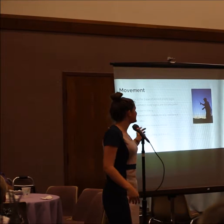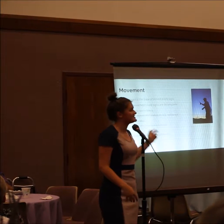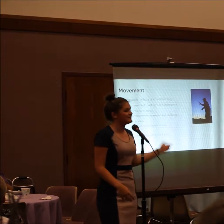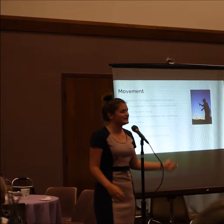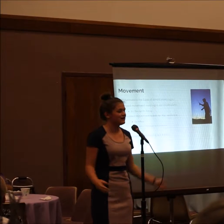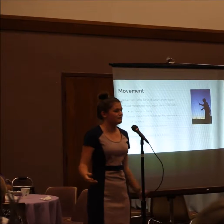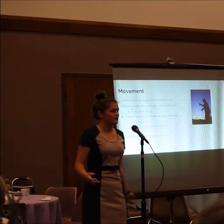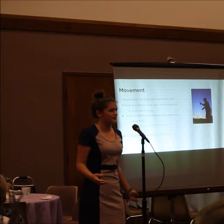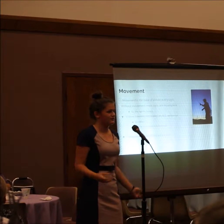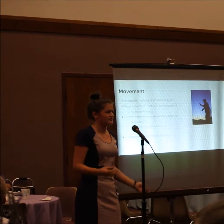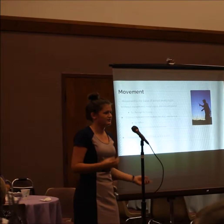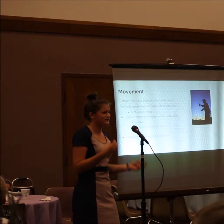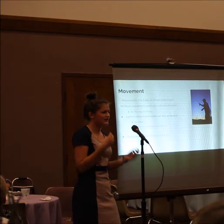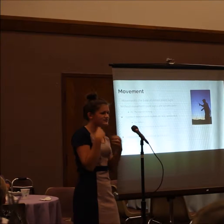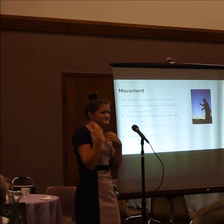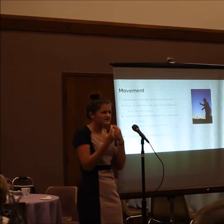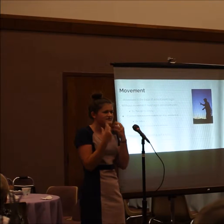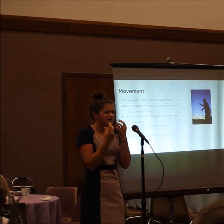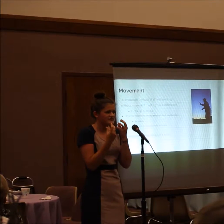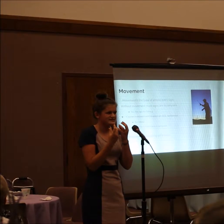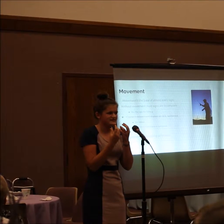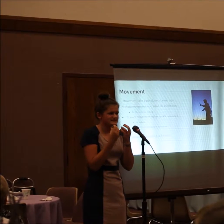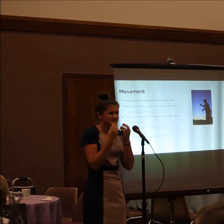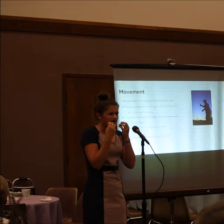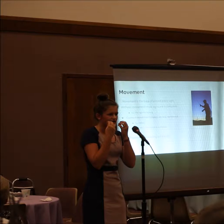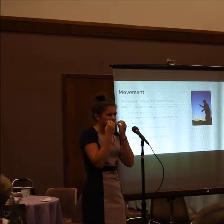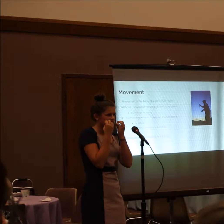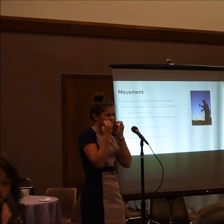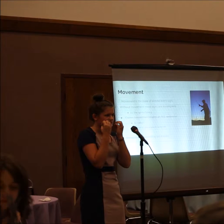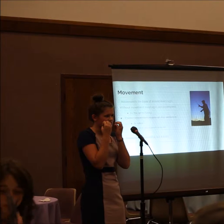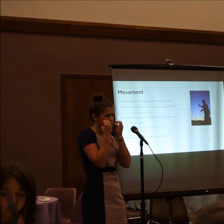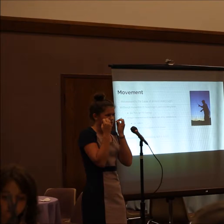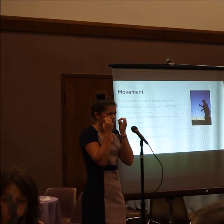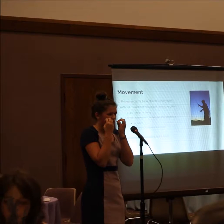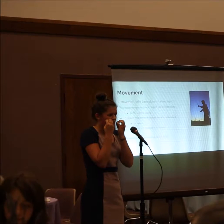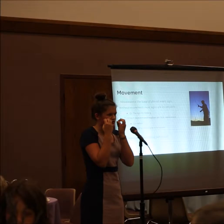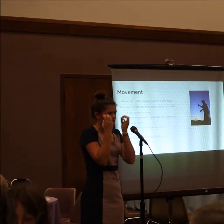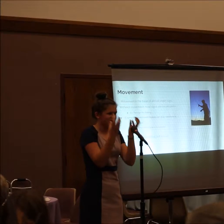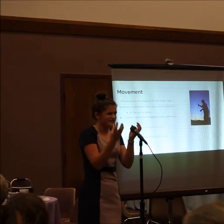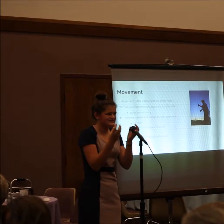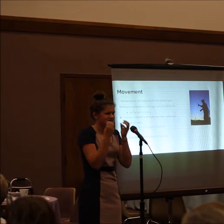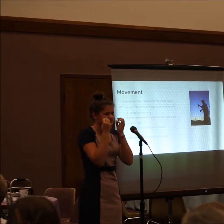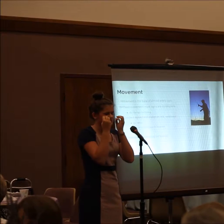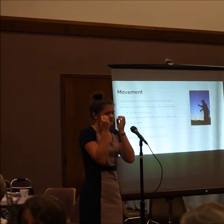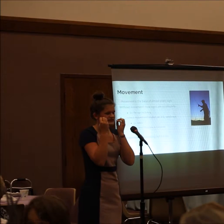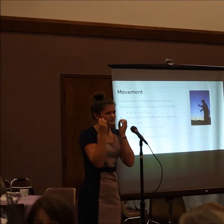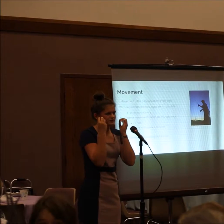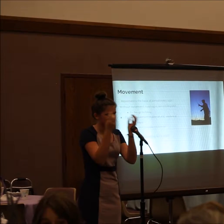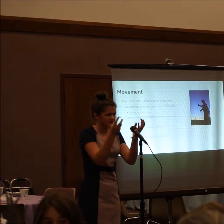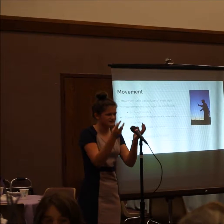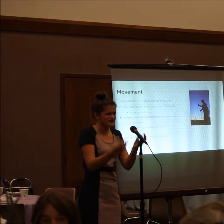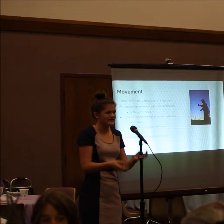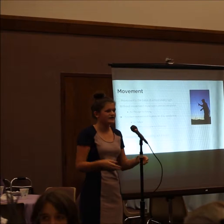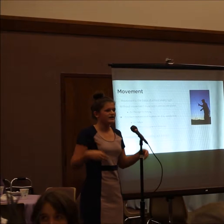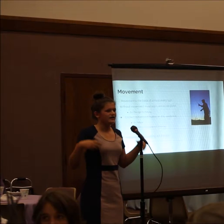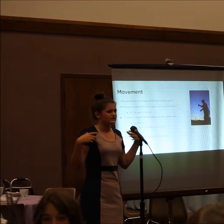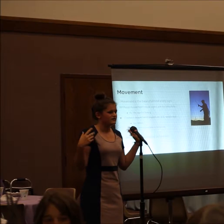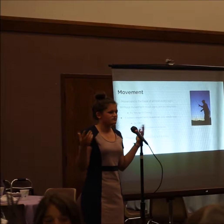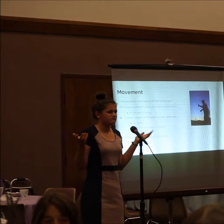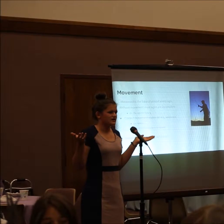Imagine sounding out a word. Without those vowels and consonants, to be able to create that sentence or create that word you're trying to project, it's